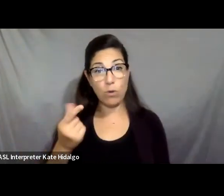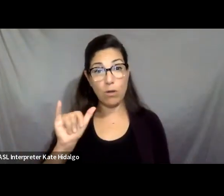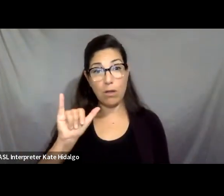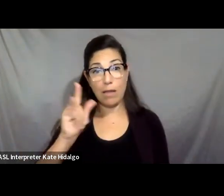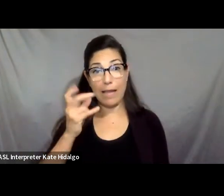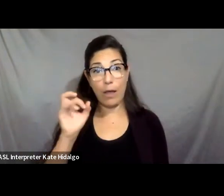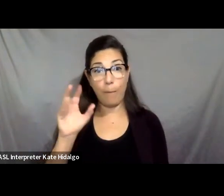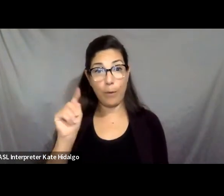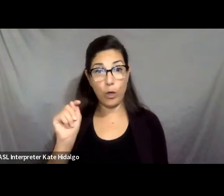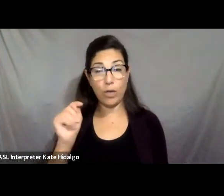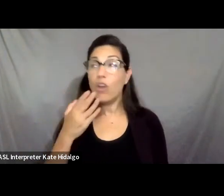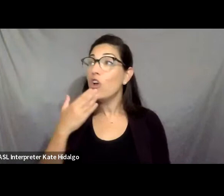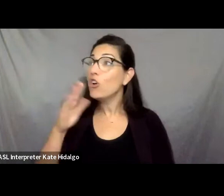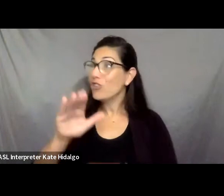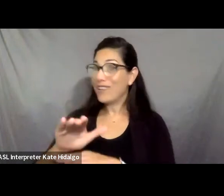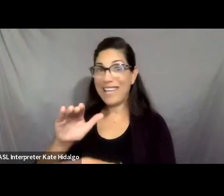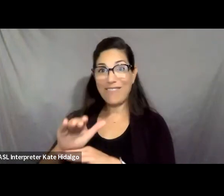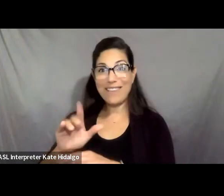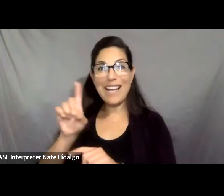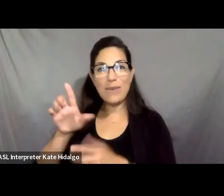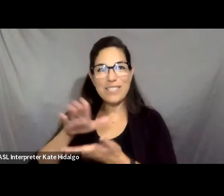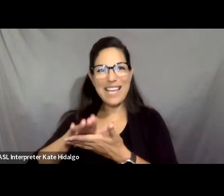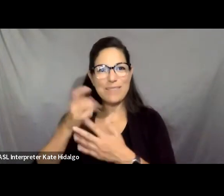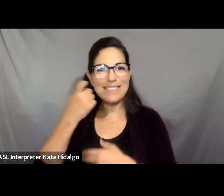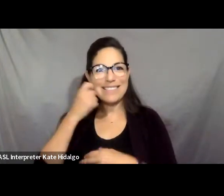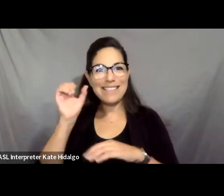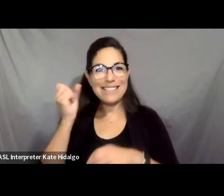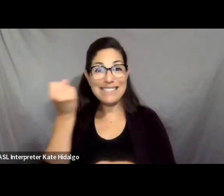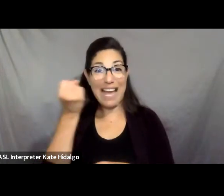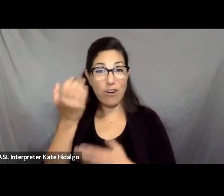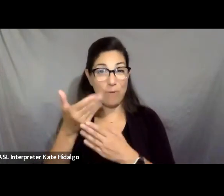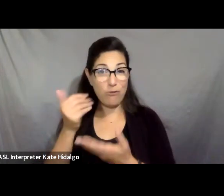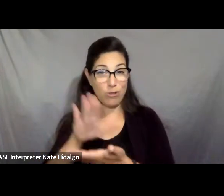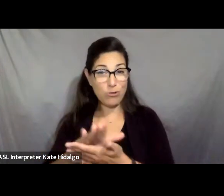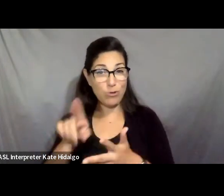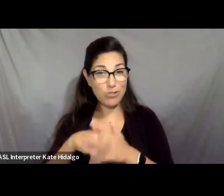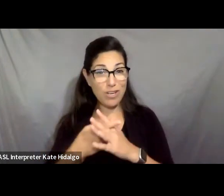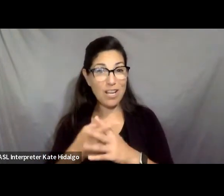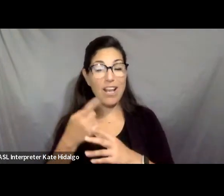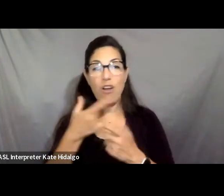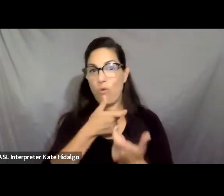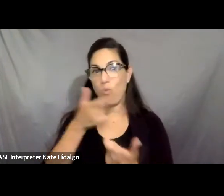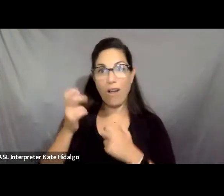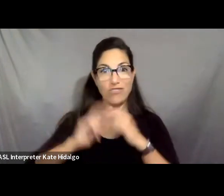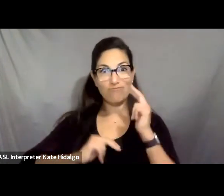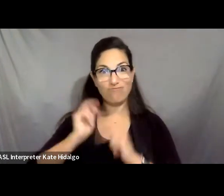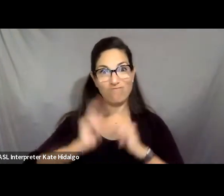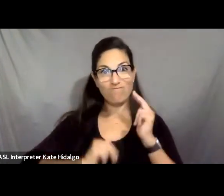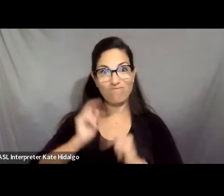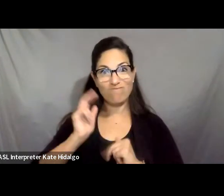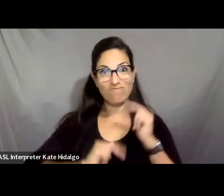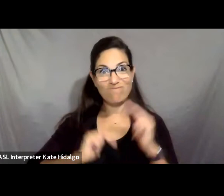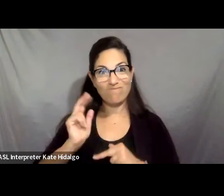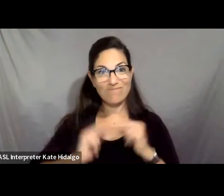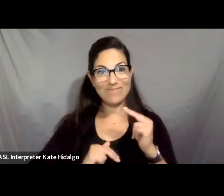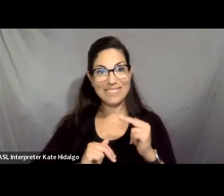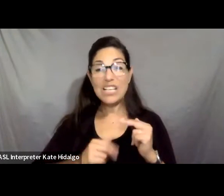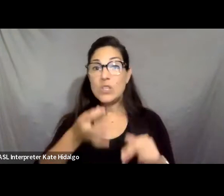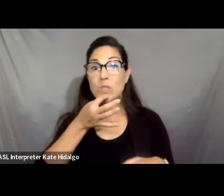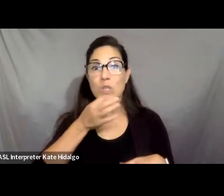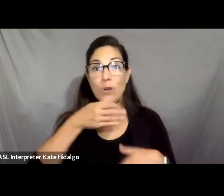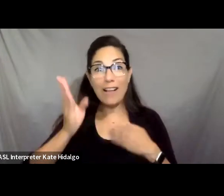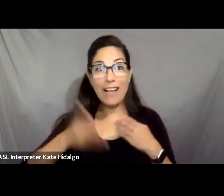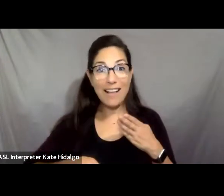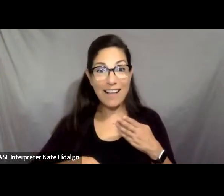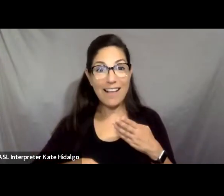Good evening. I was on campus the Saturday before school started, watching the construction ease toward its completion.